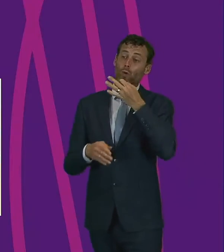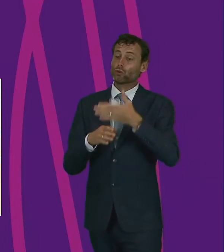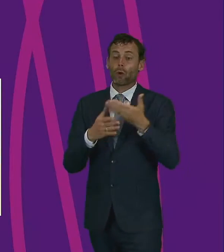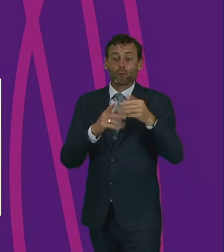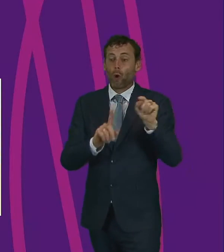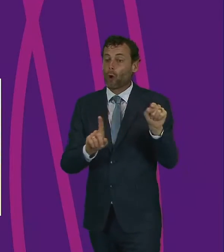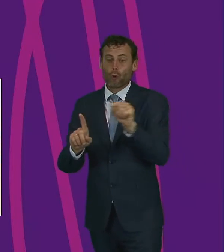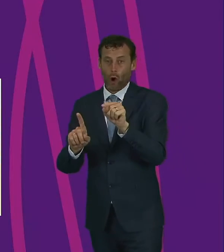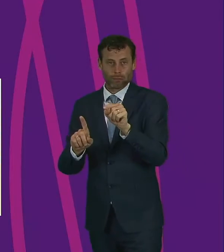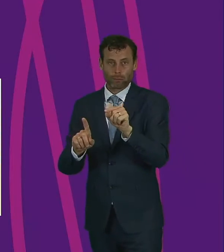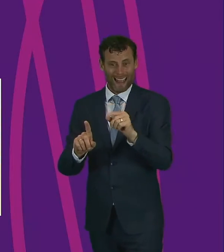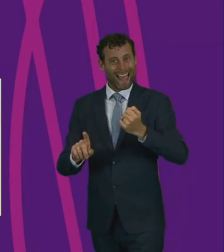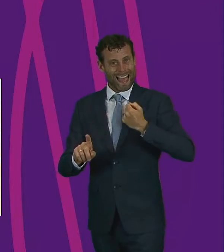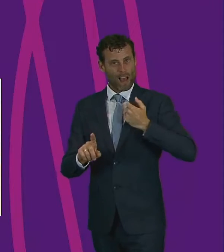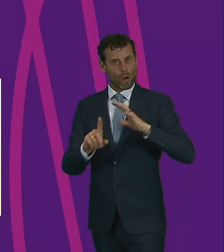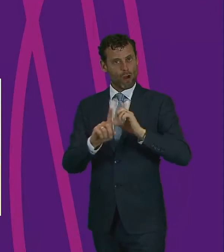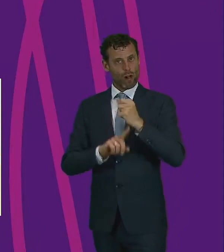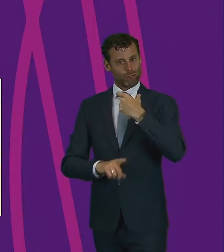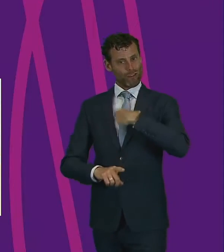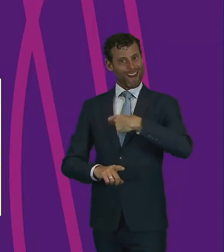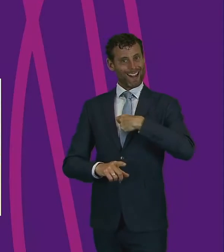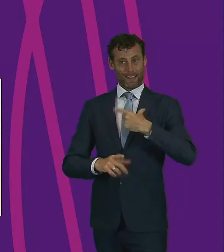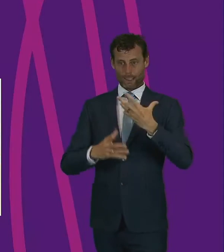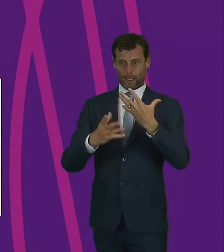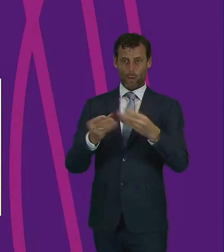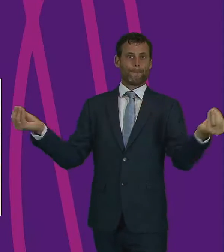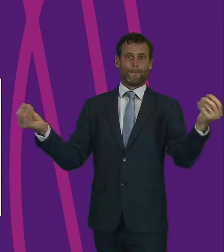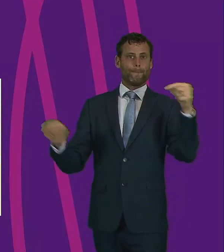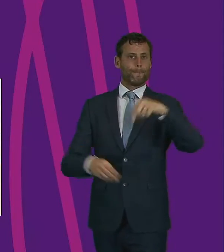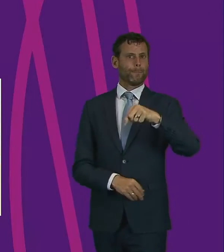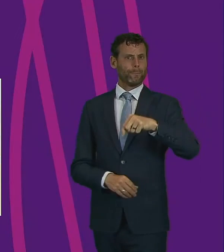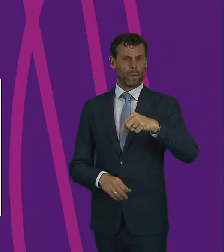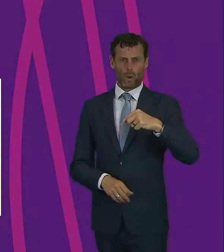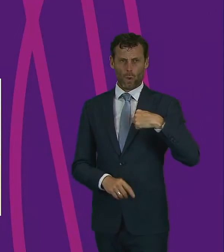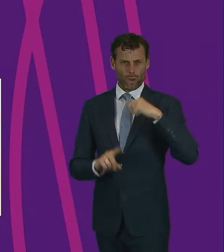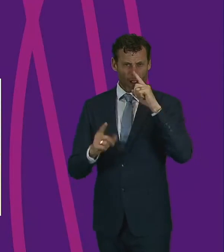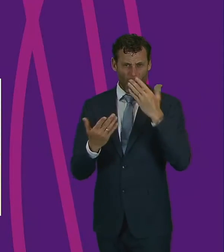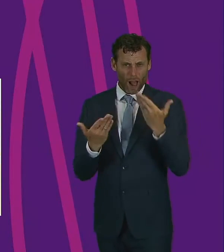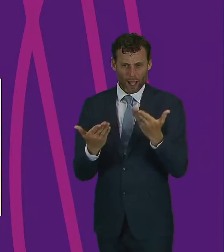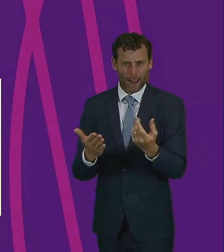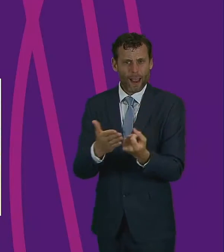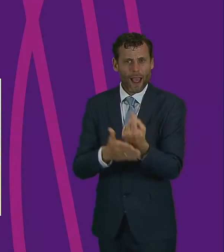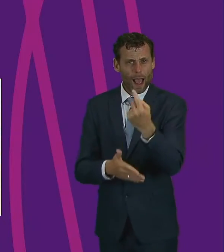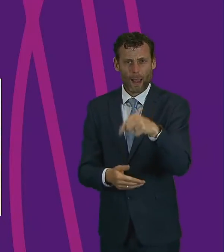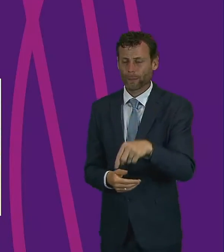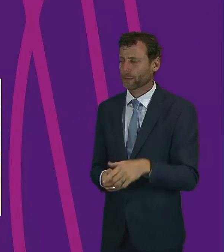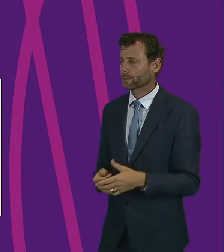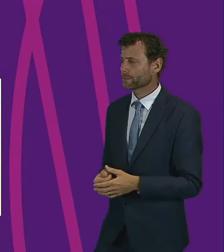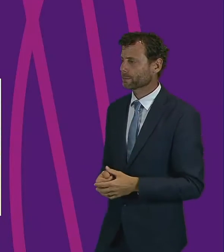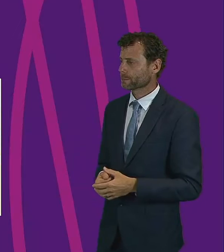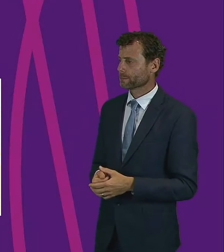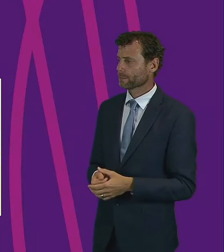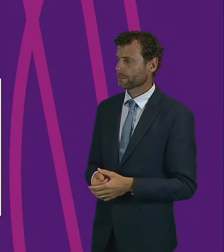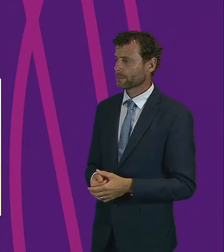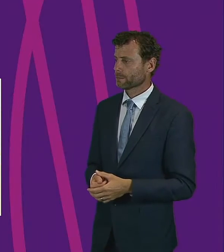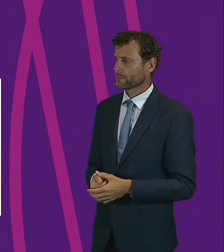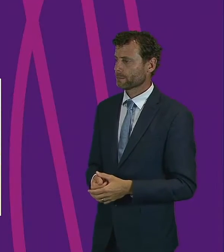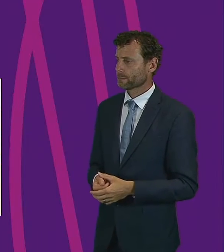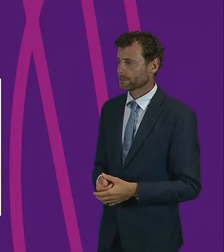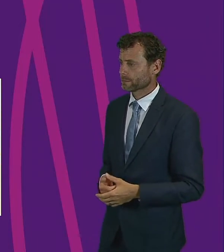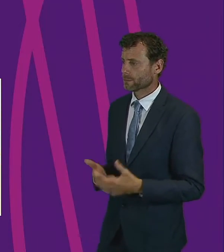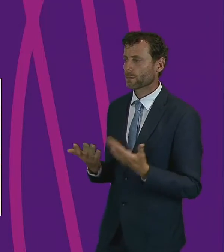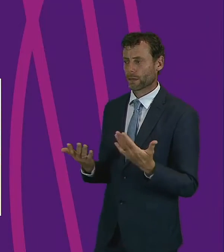identity, and that is a casualty none of us can tolerate as a consequence of the COVID crisis. There's